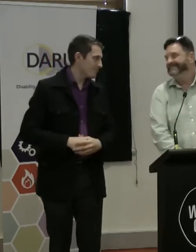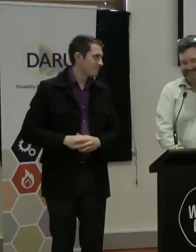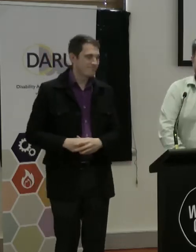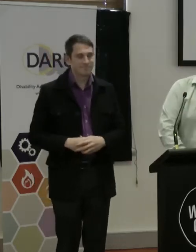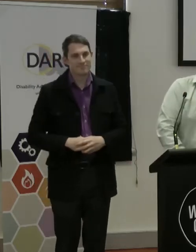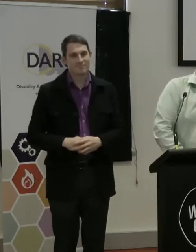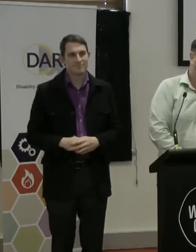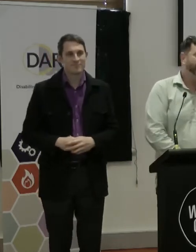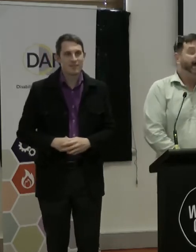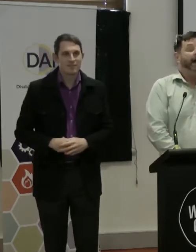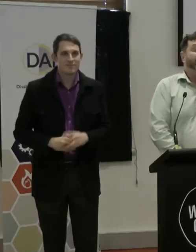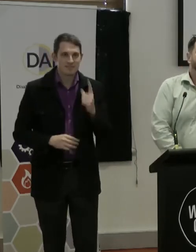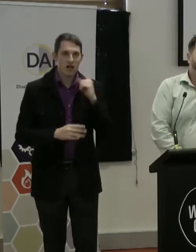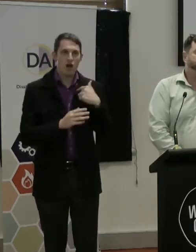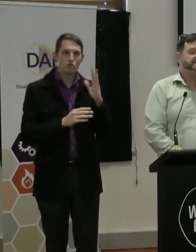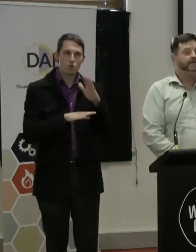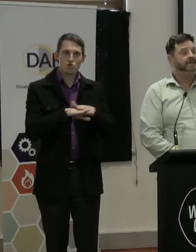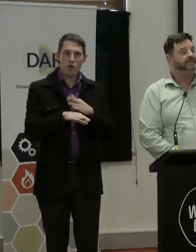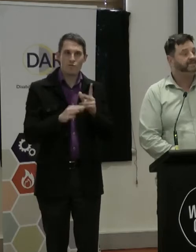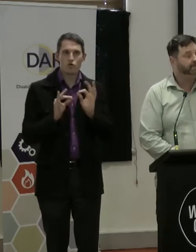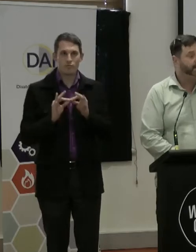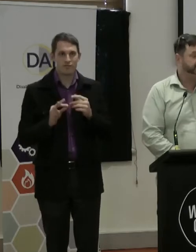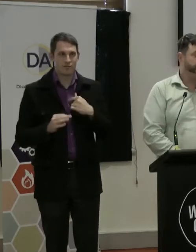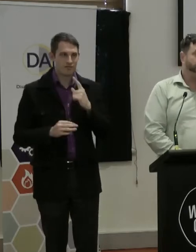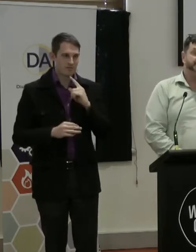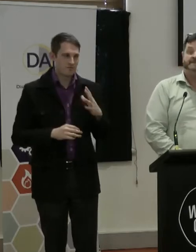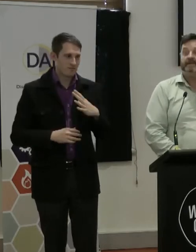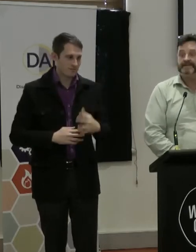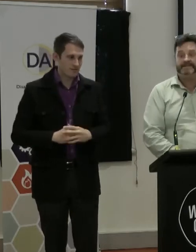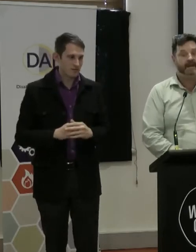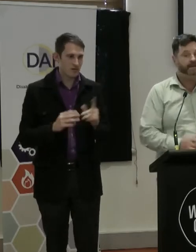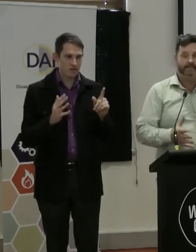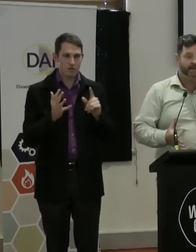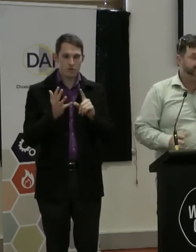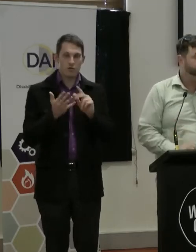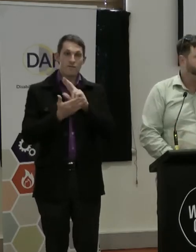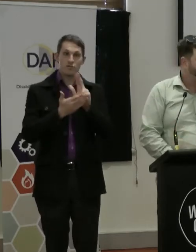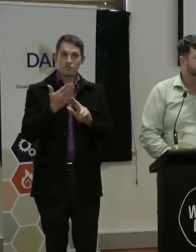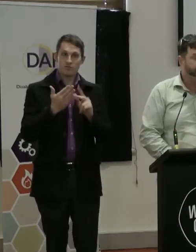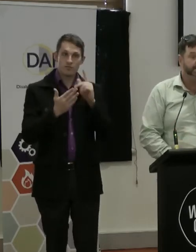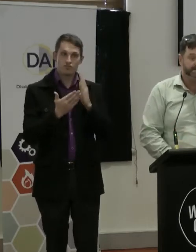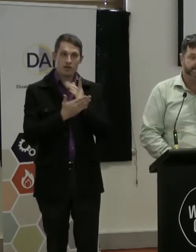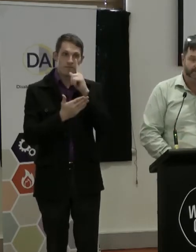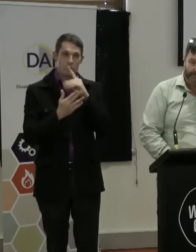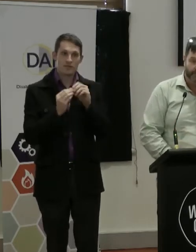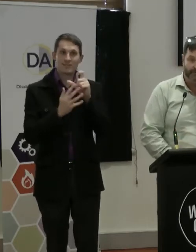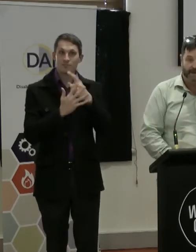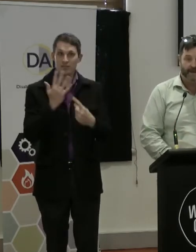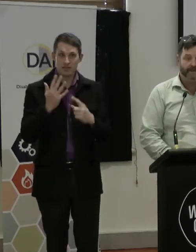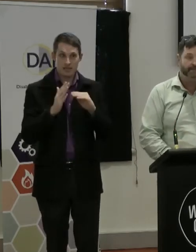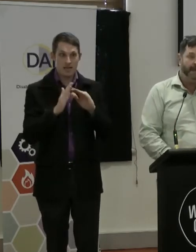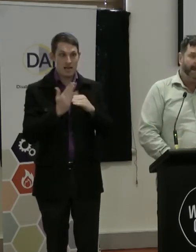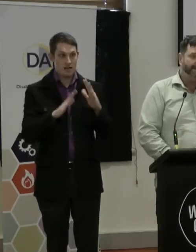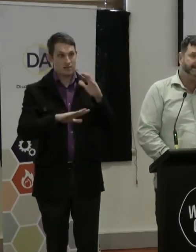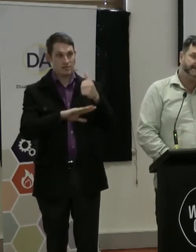Yeah, good, thanks. So the Convention on the Rights of People with Disabilities has now been in place for almost 12 years. Who would have thought that,